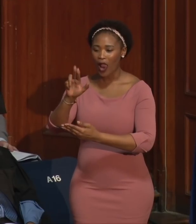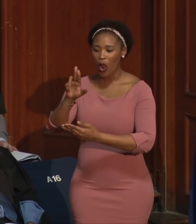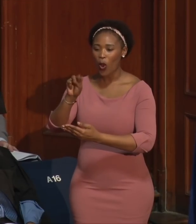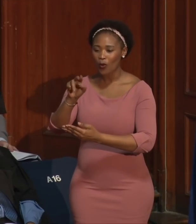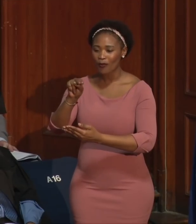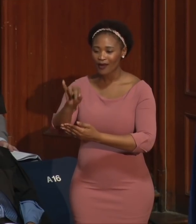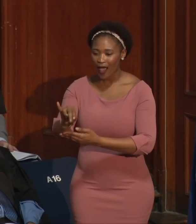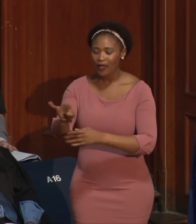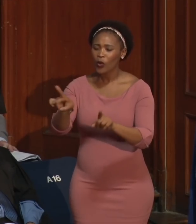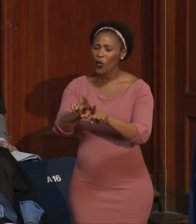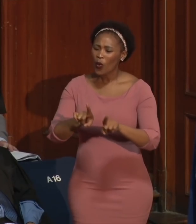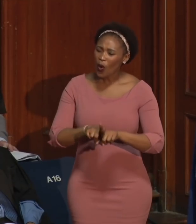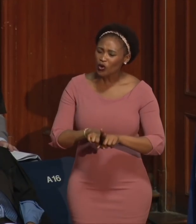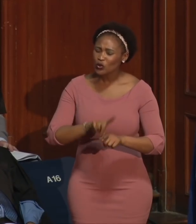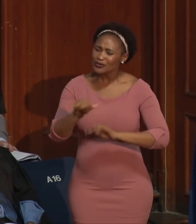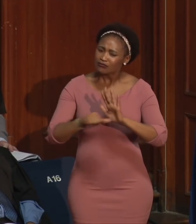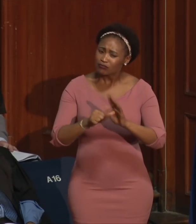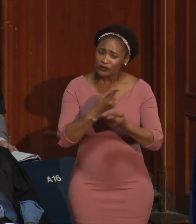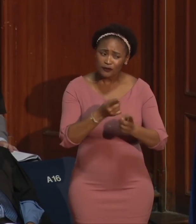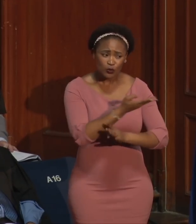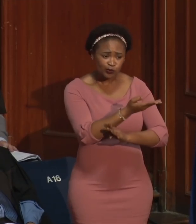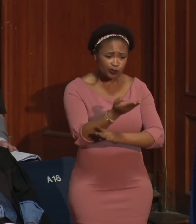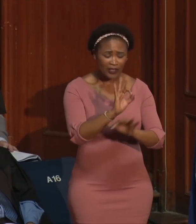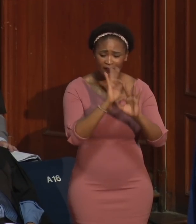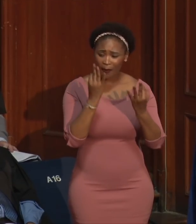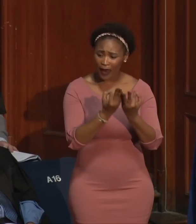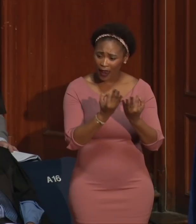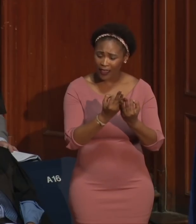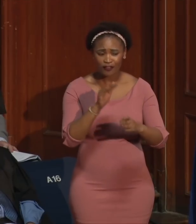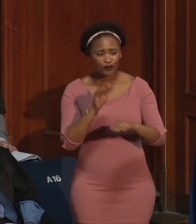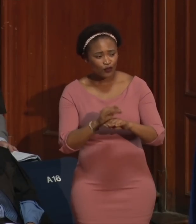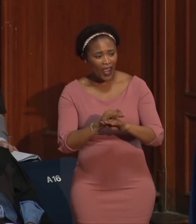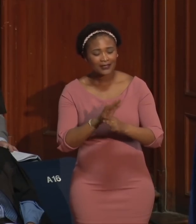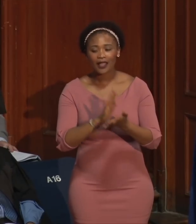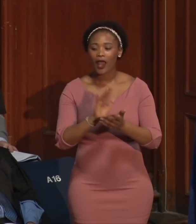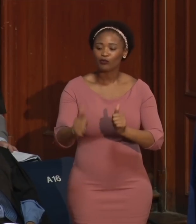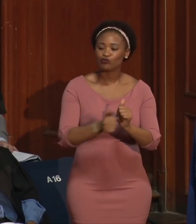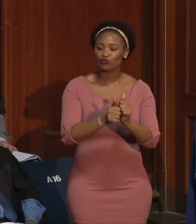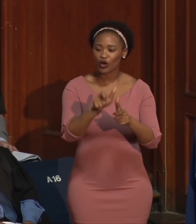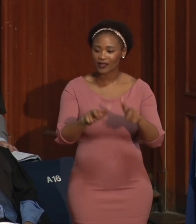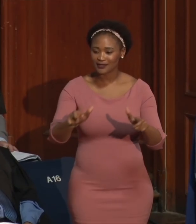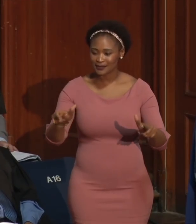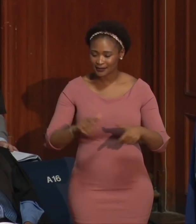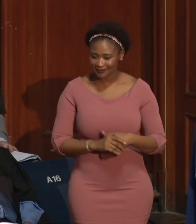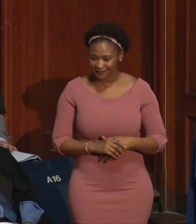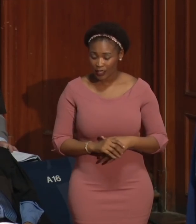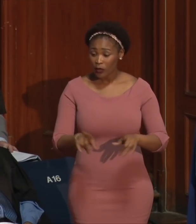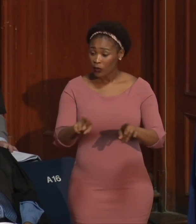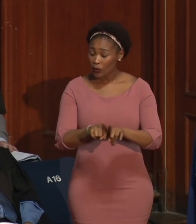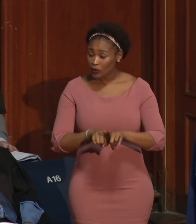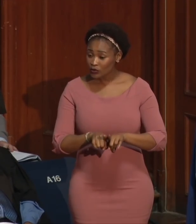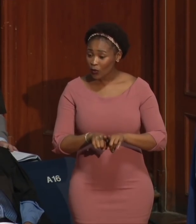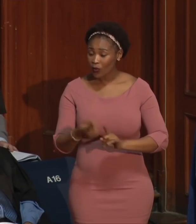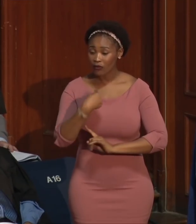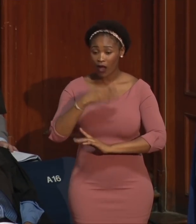And of course, it's an important moment for you as family, as friends and partners. And of course, as